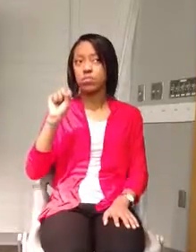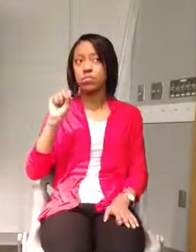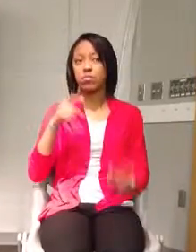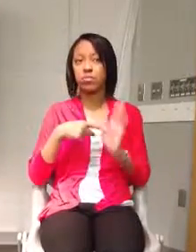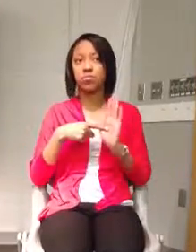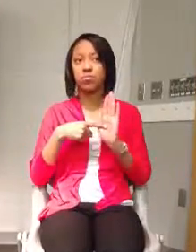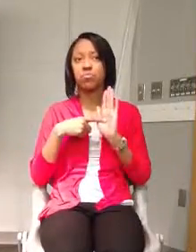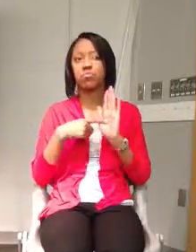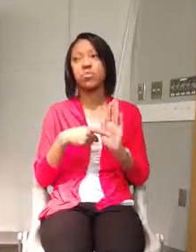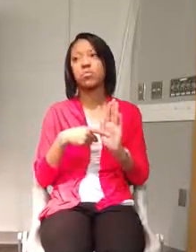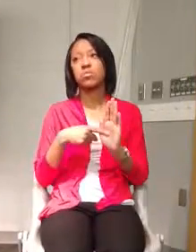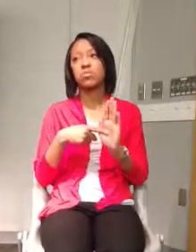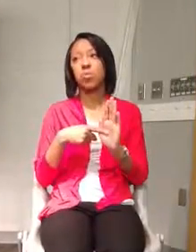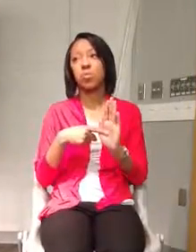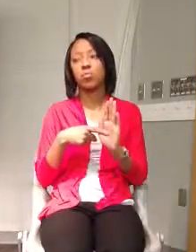implicate stomach cancer.